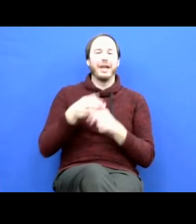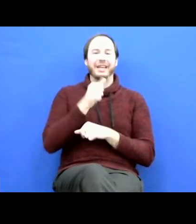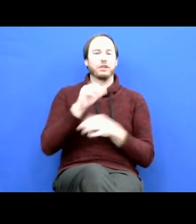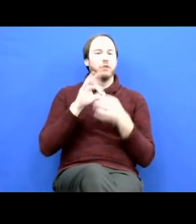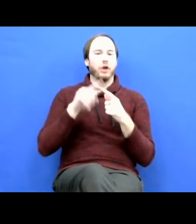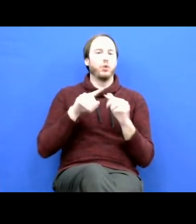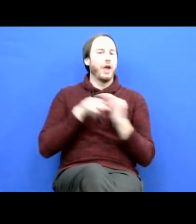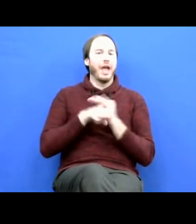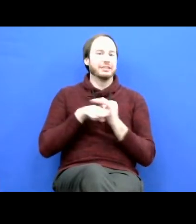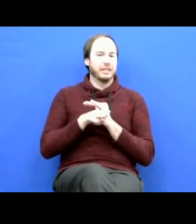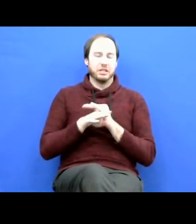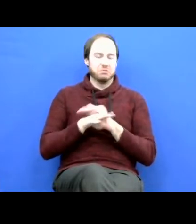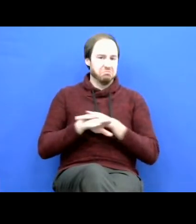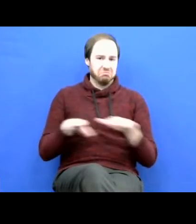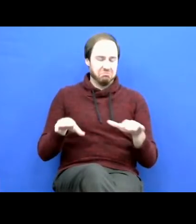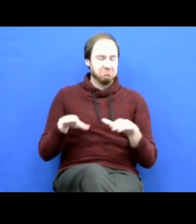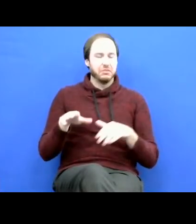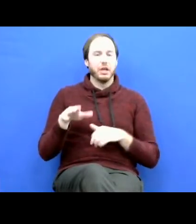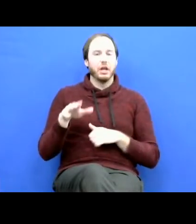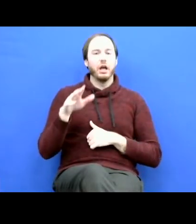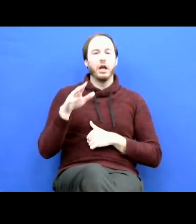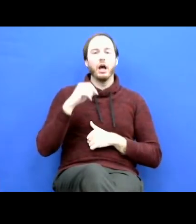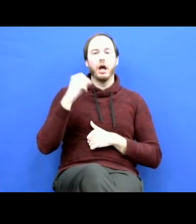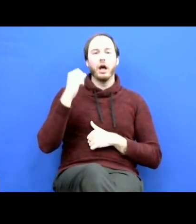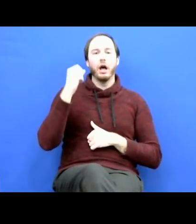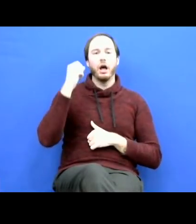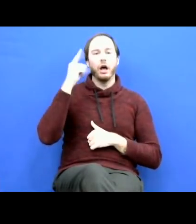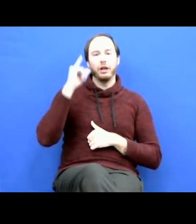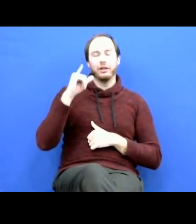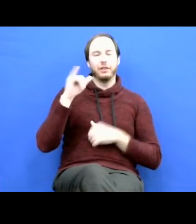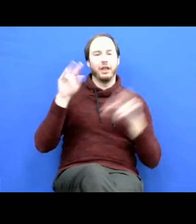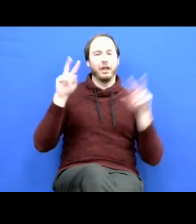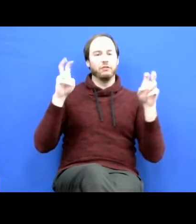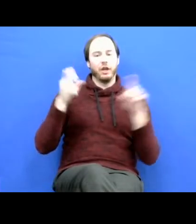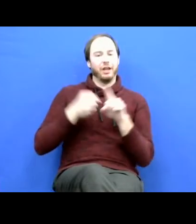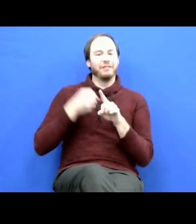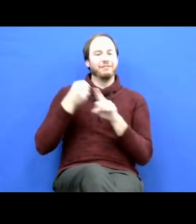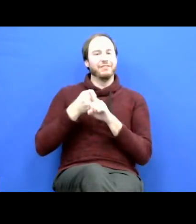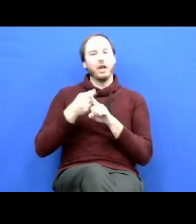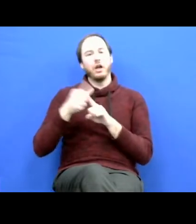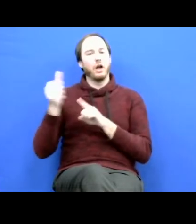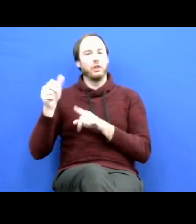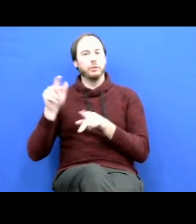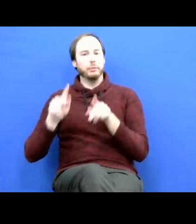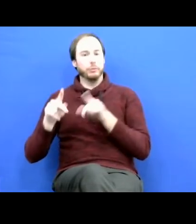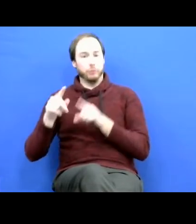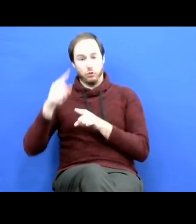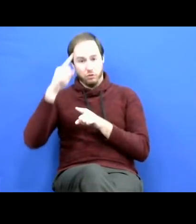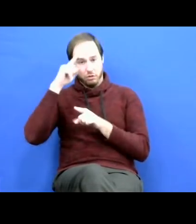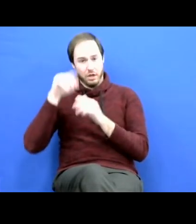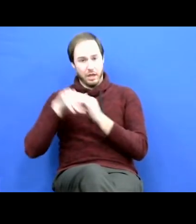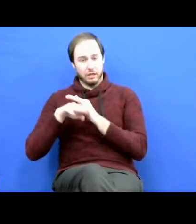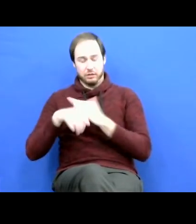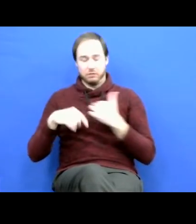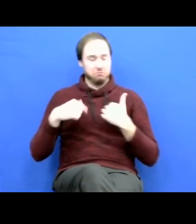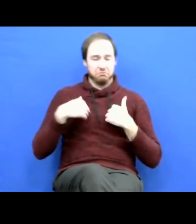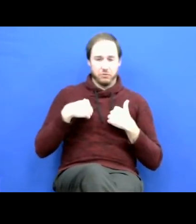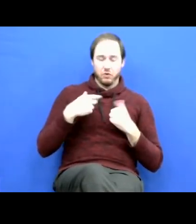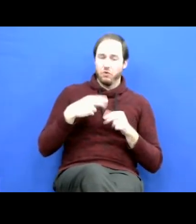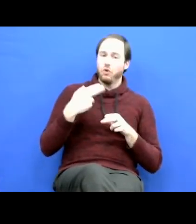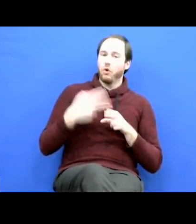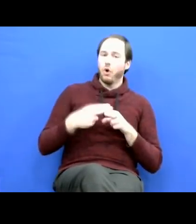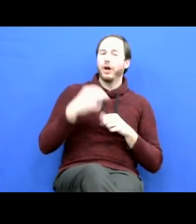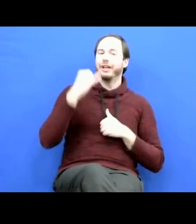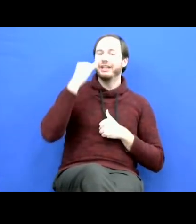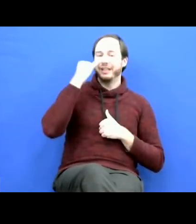I get it that the phrase affect others, you might have interpreted that as access, but I was referring to the question as